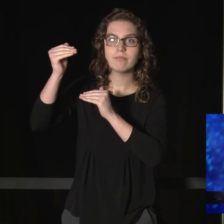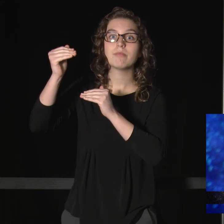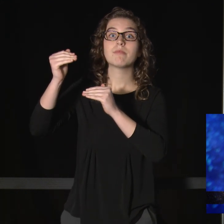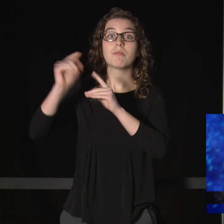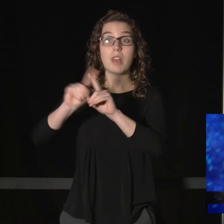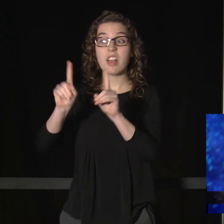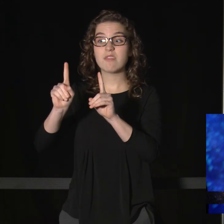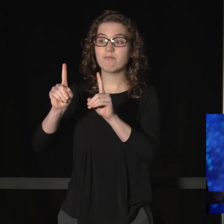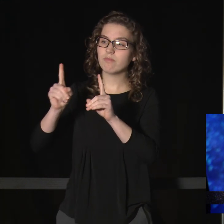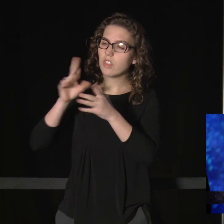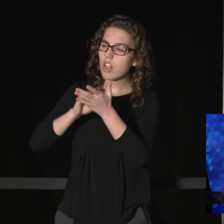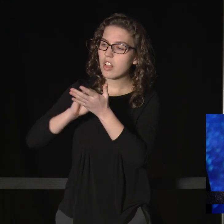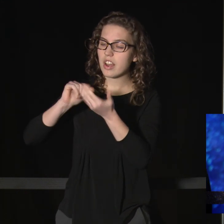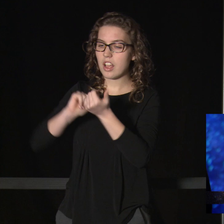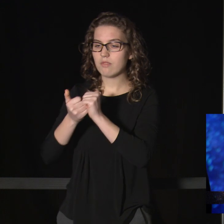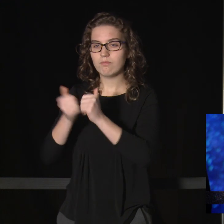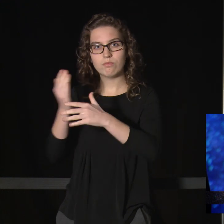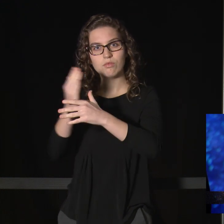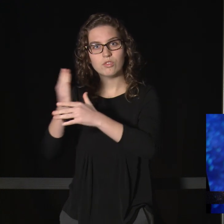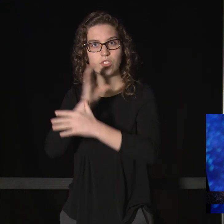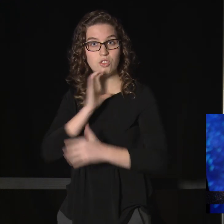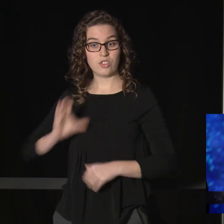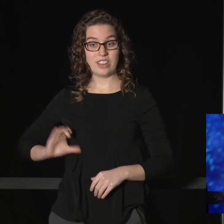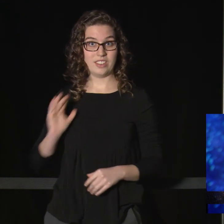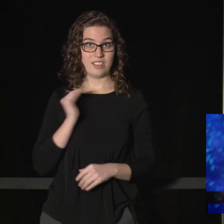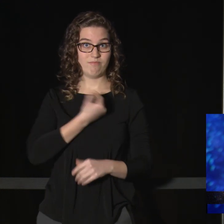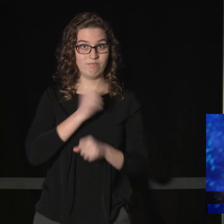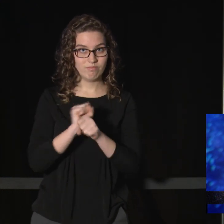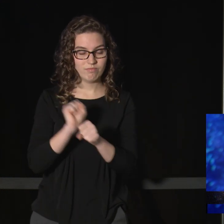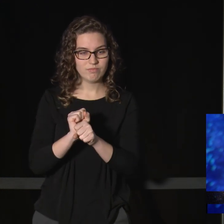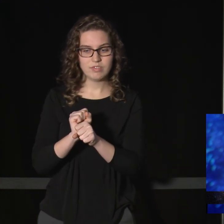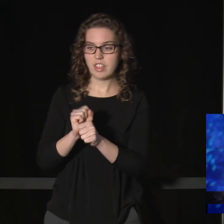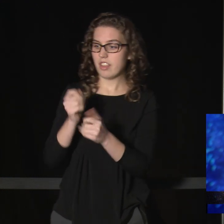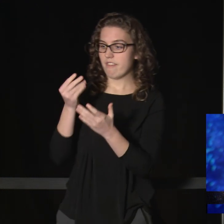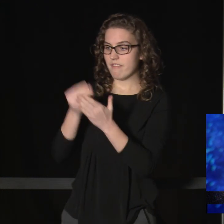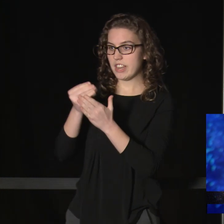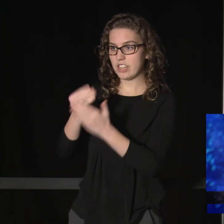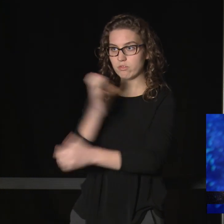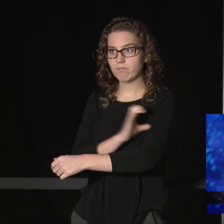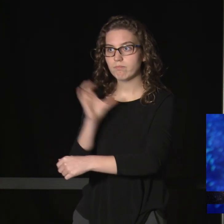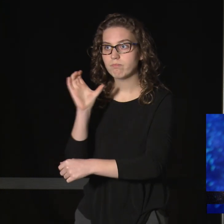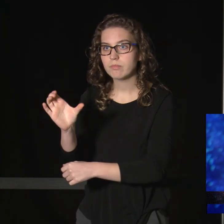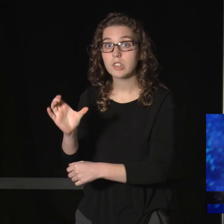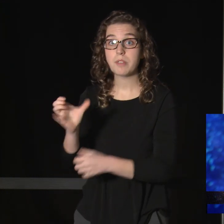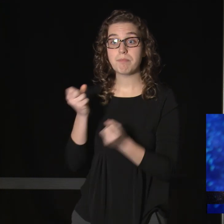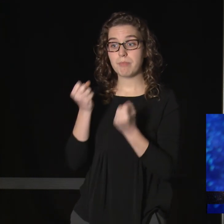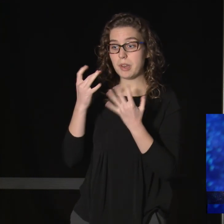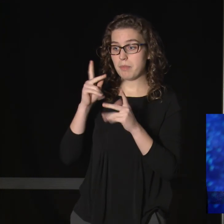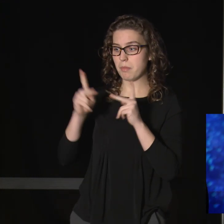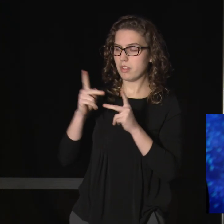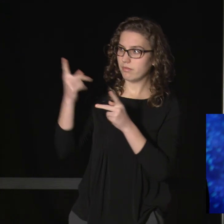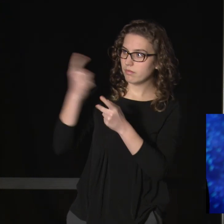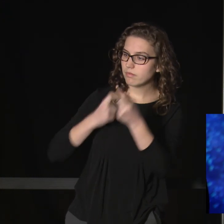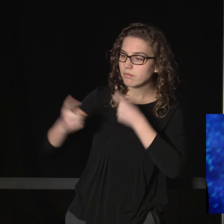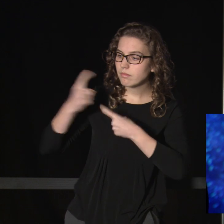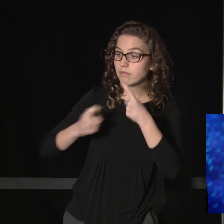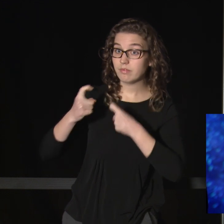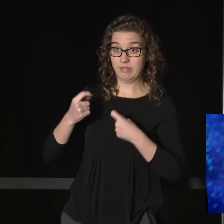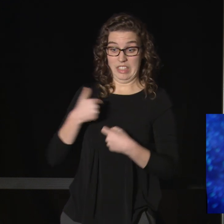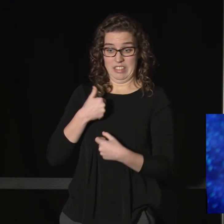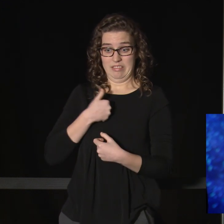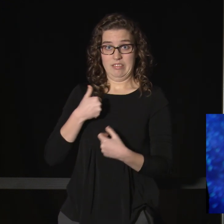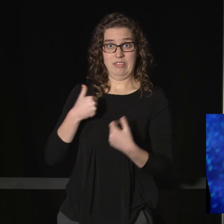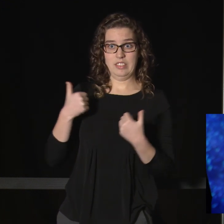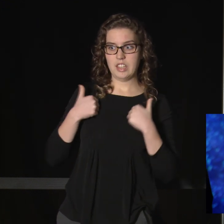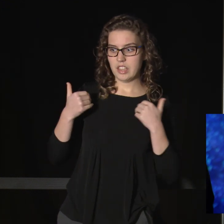Christ in our professions? We're going to talk about financial empowerment. A lot of people ask me, as a business professor, as a young person, how